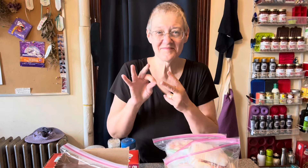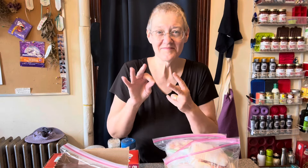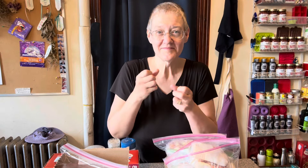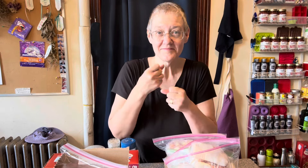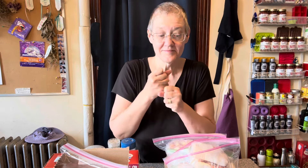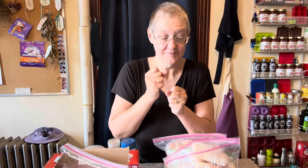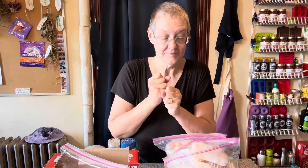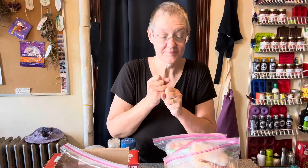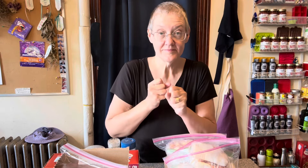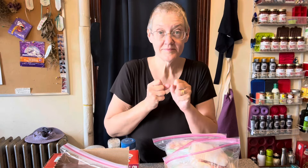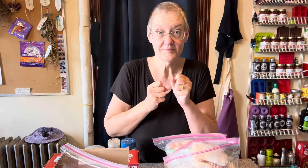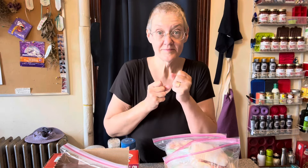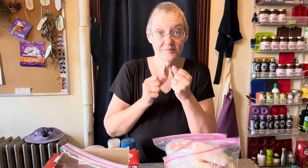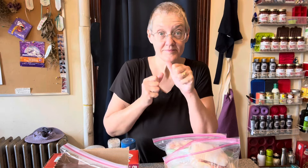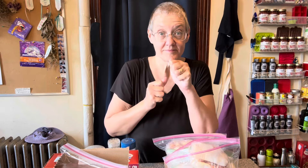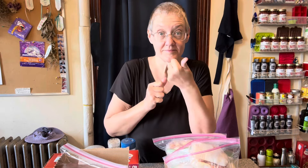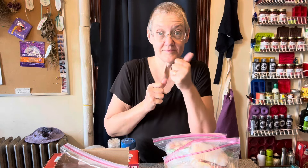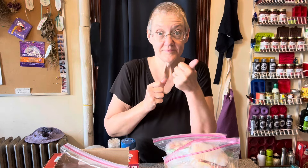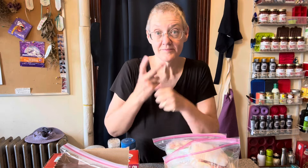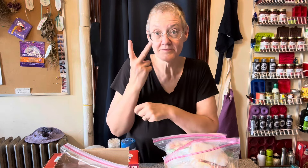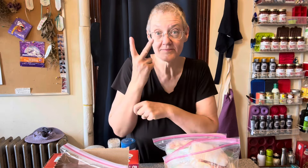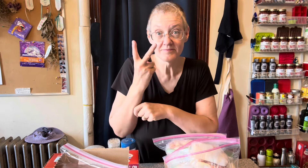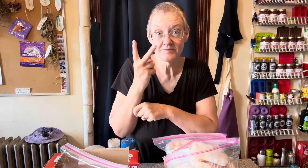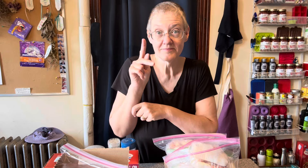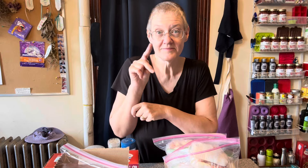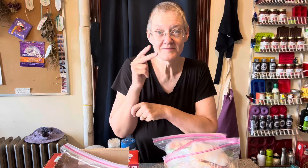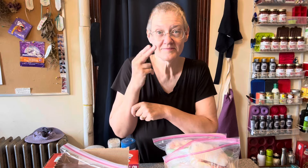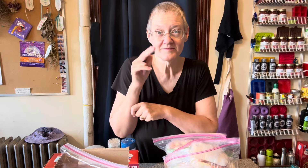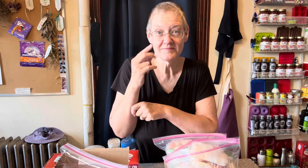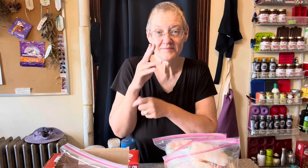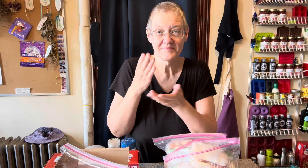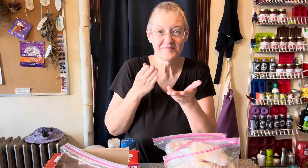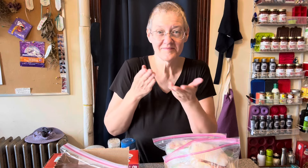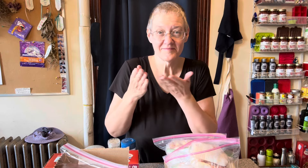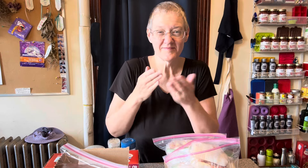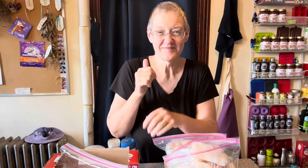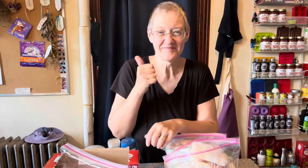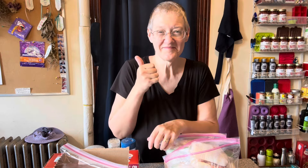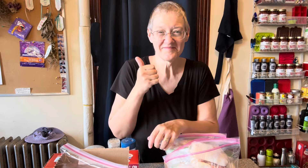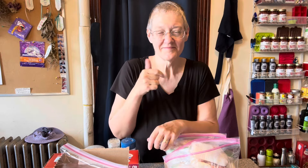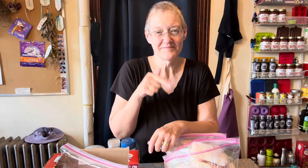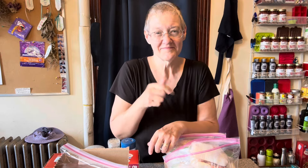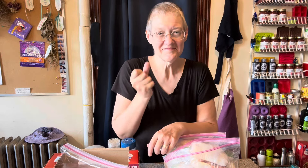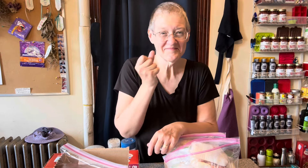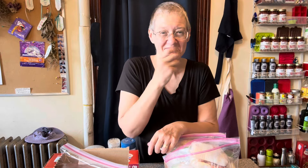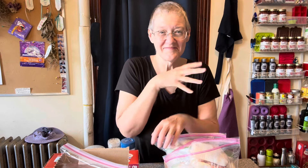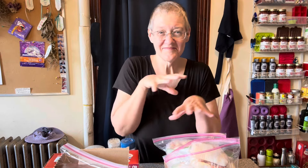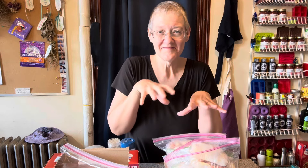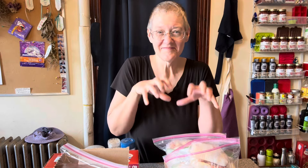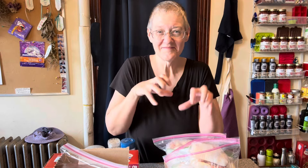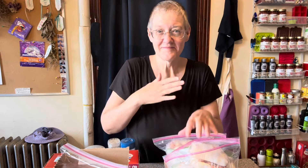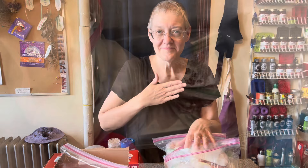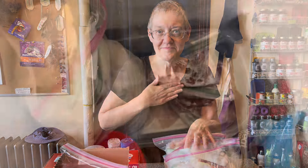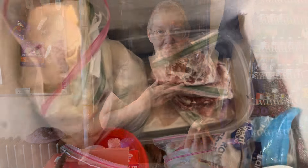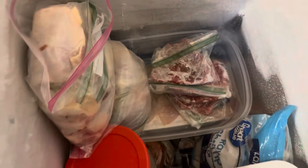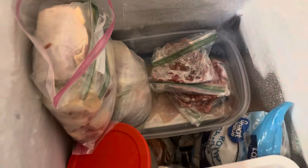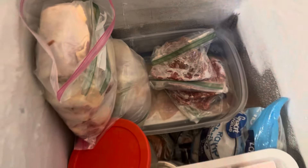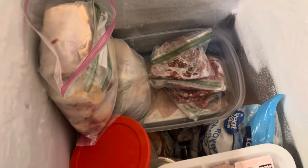Meat in general, it's keto, whether it's organic or not. And 2 thighs per